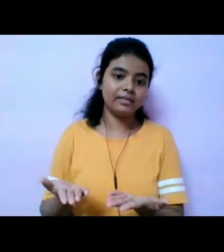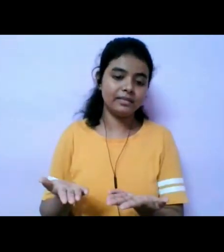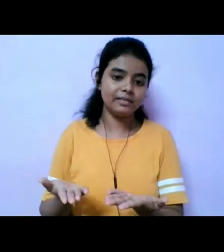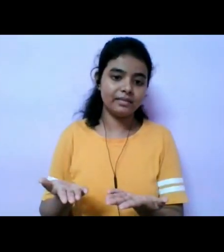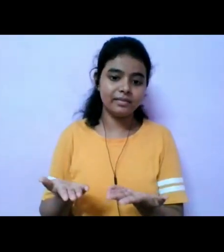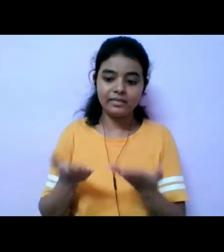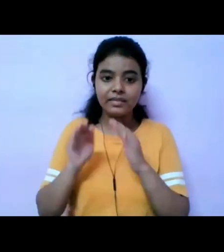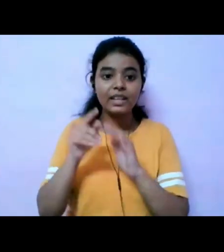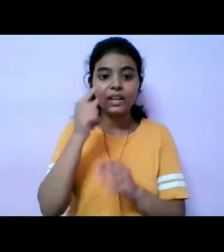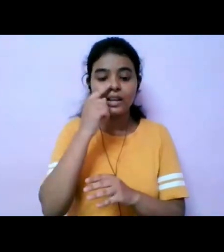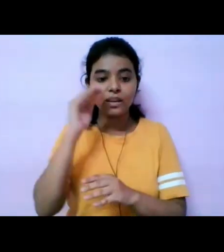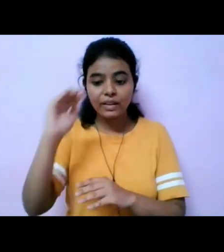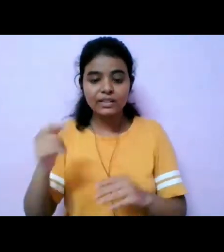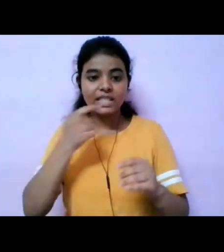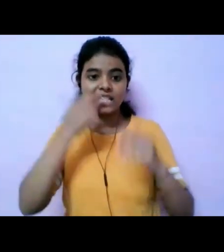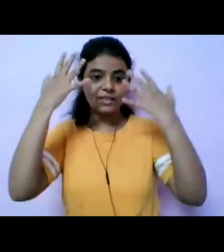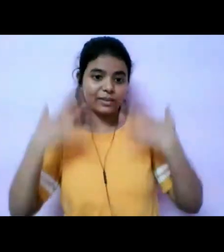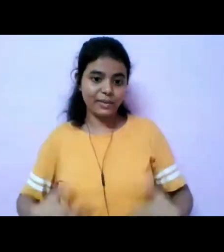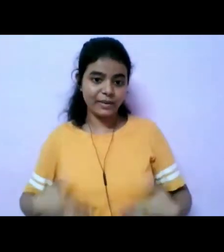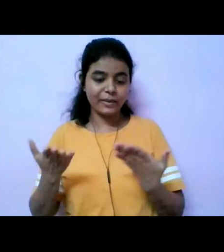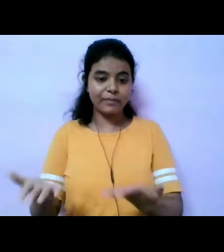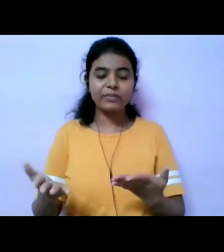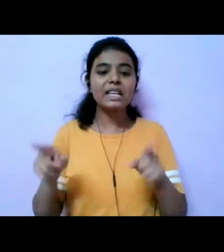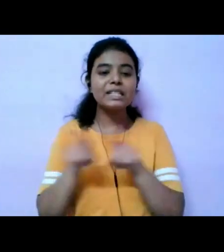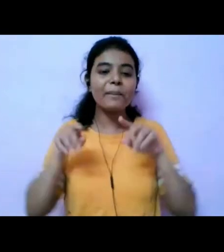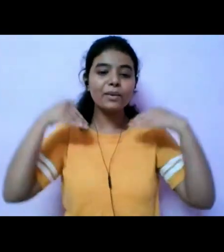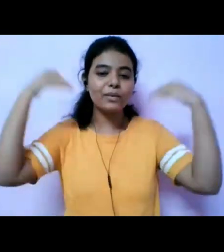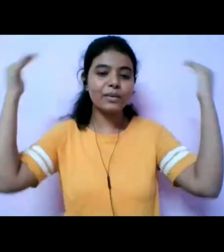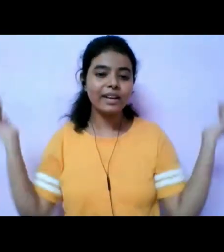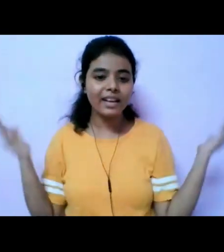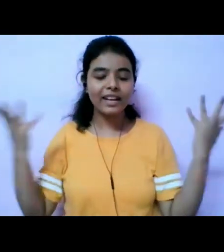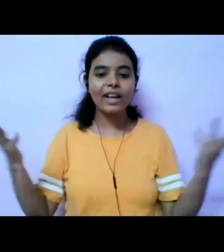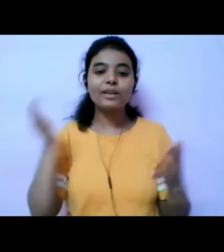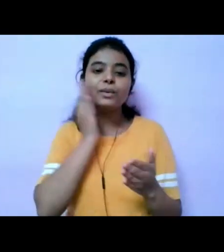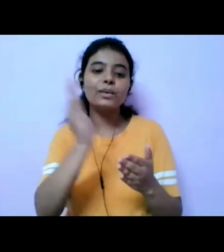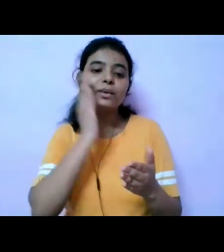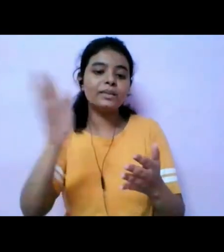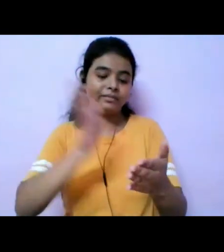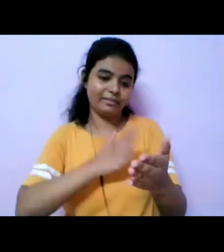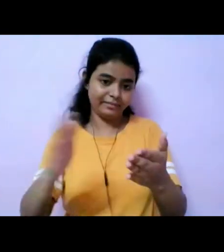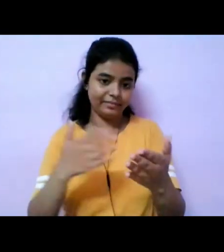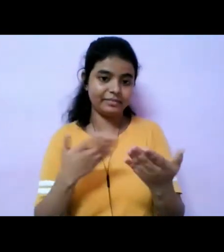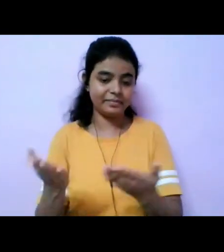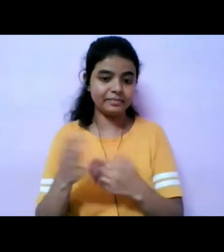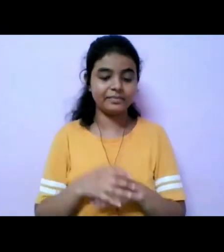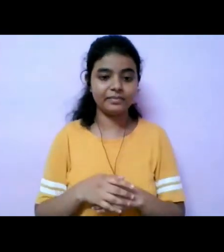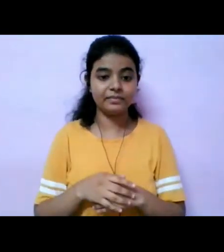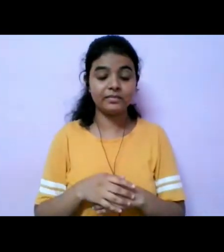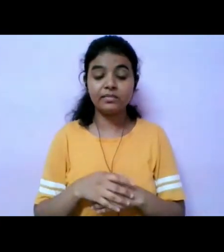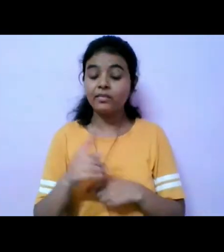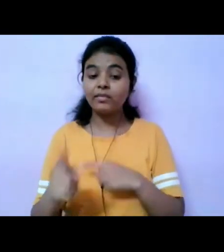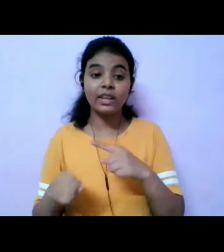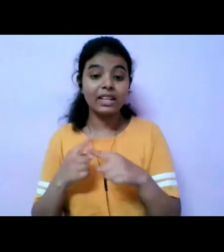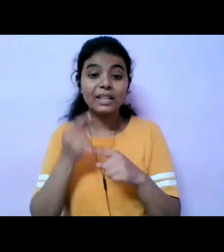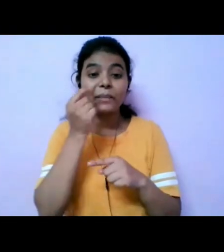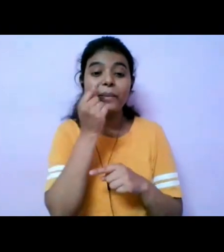A small girl in a white dress with angel wings sang a song. An equally tiny